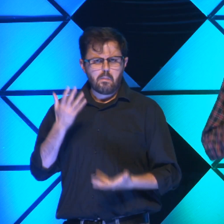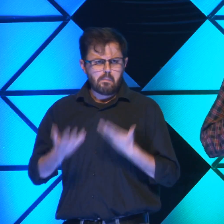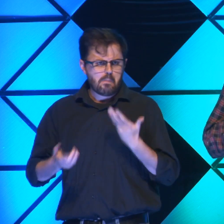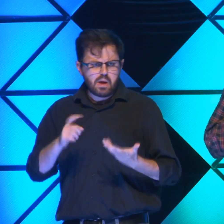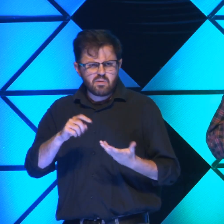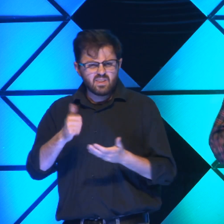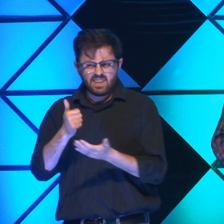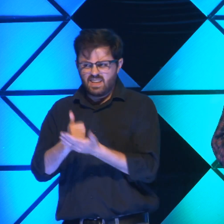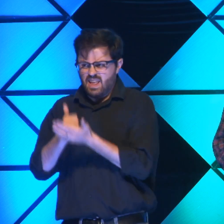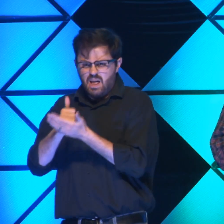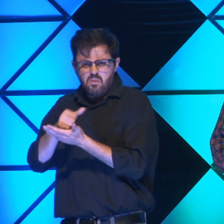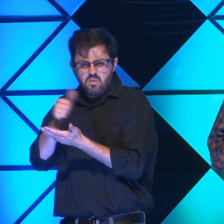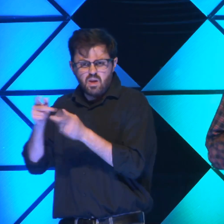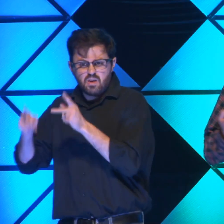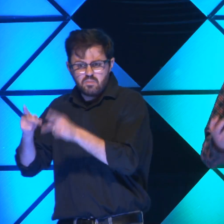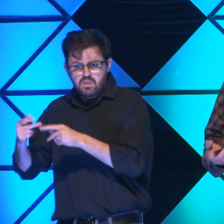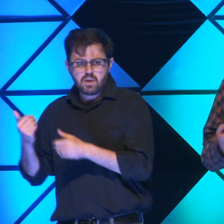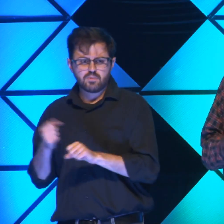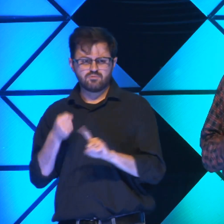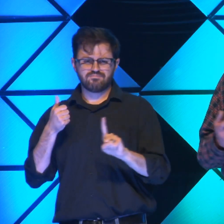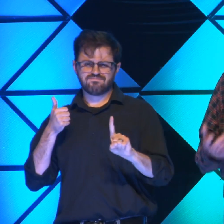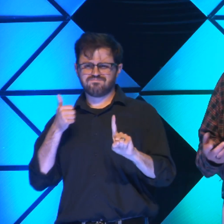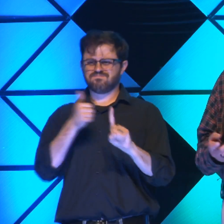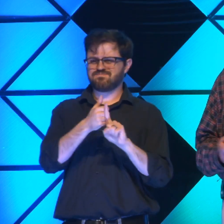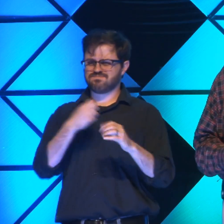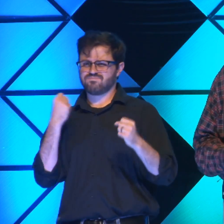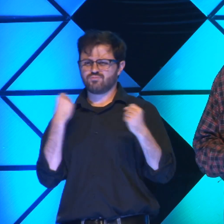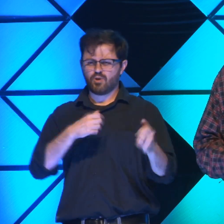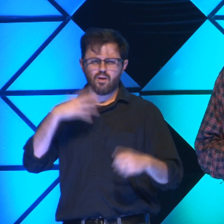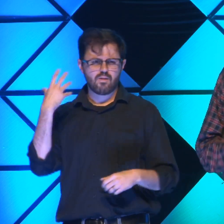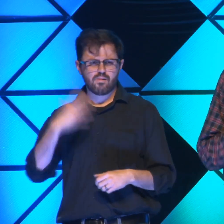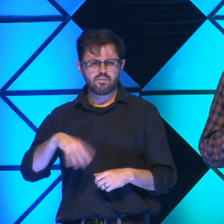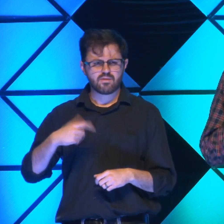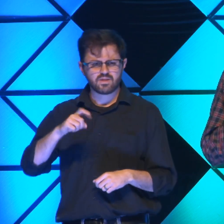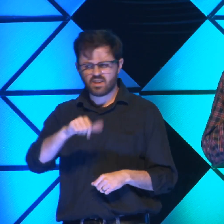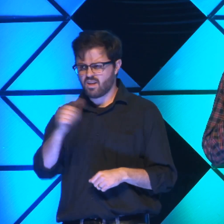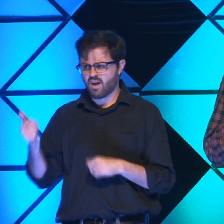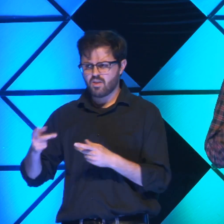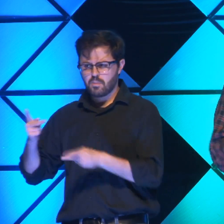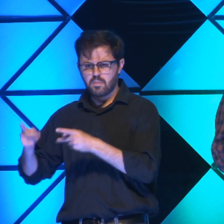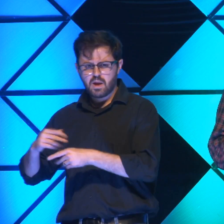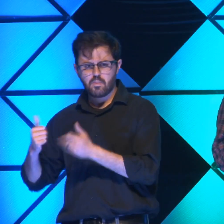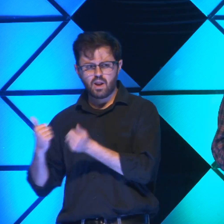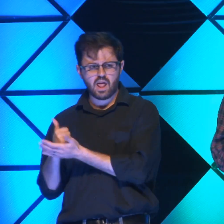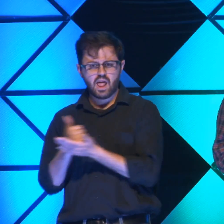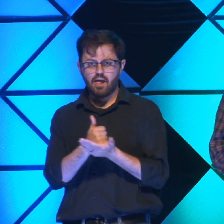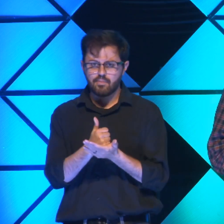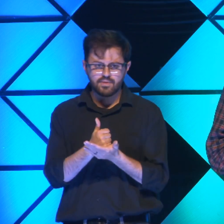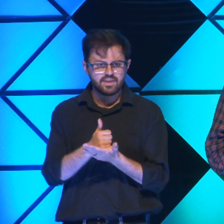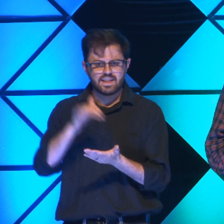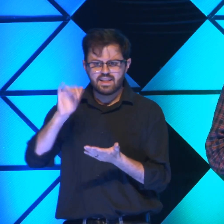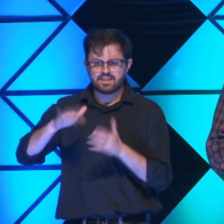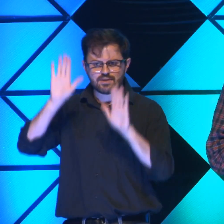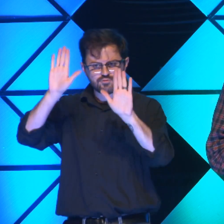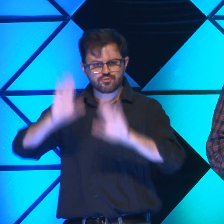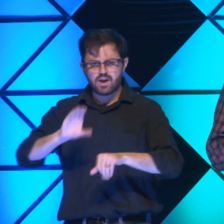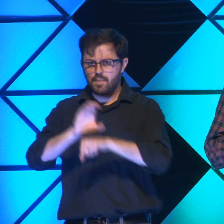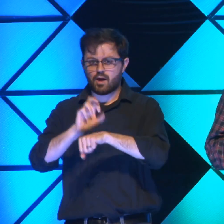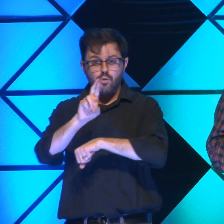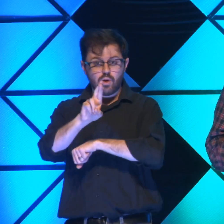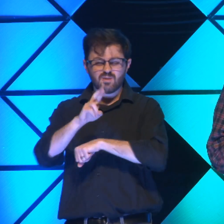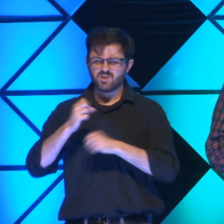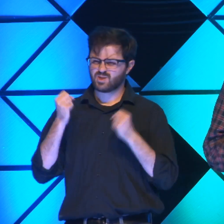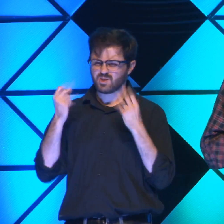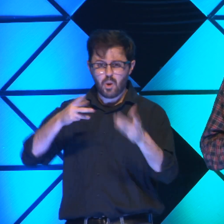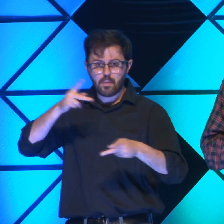impact. That is one of the things that is great about a community like Crossroads. There are so many people in